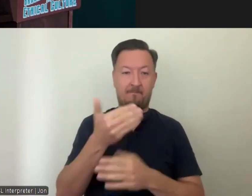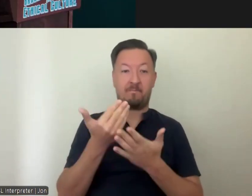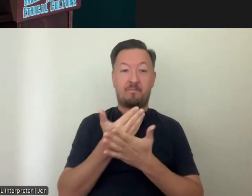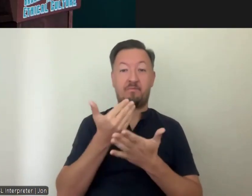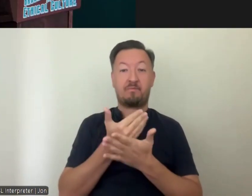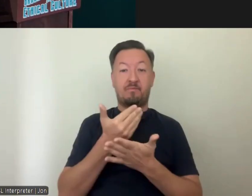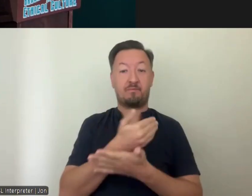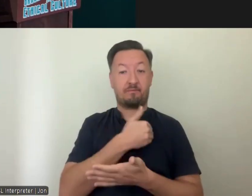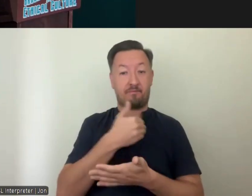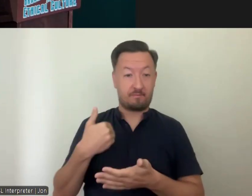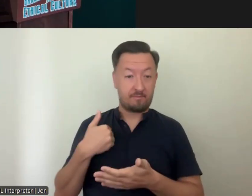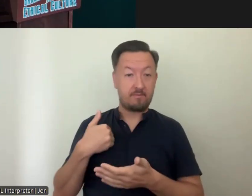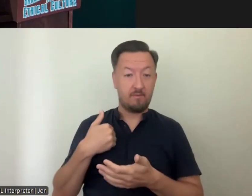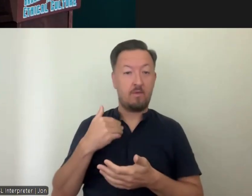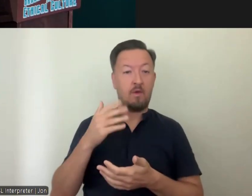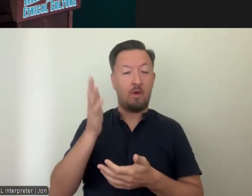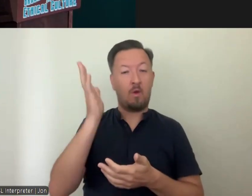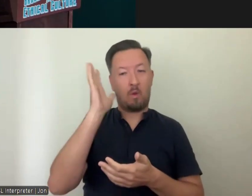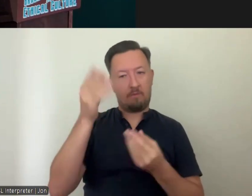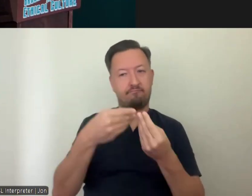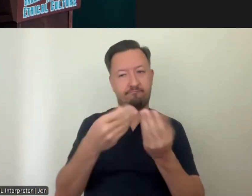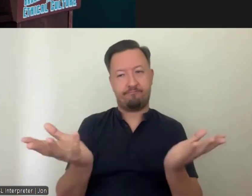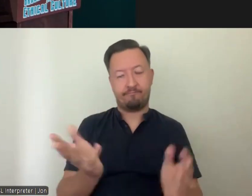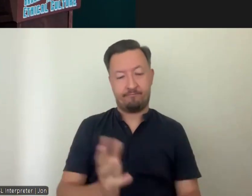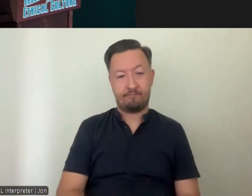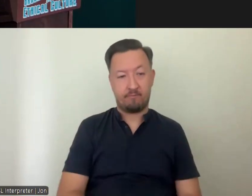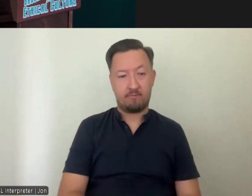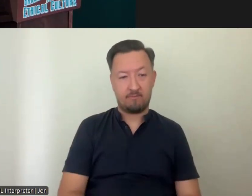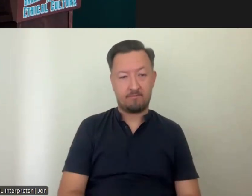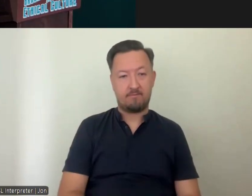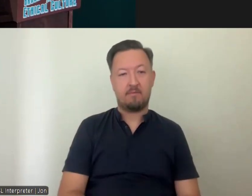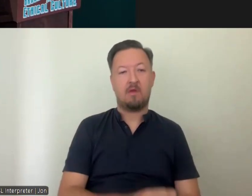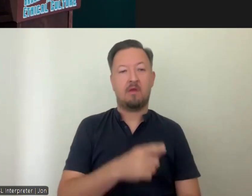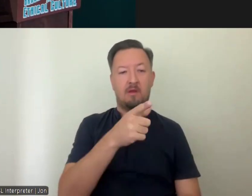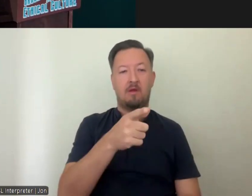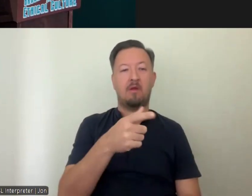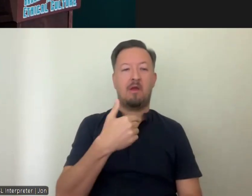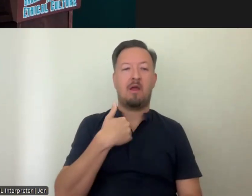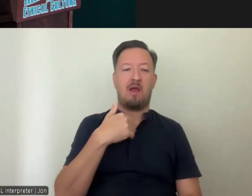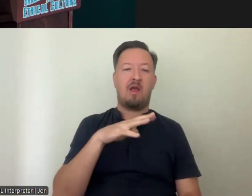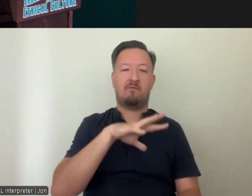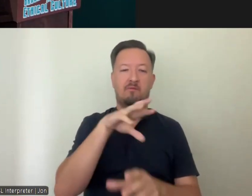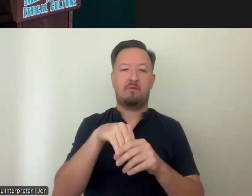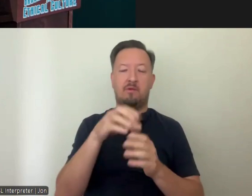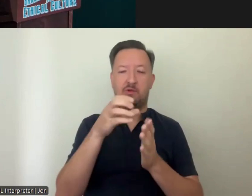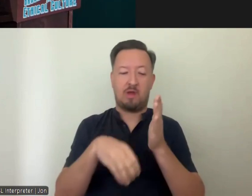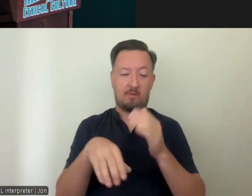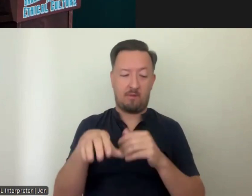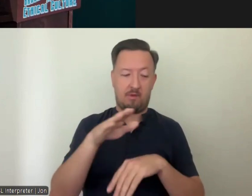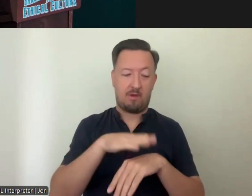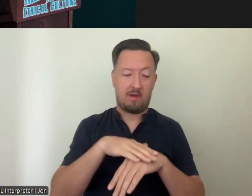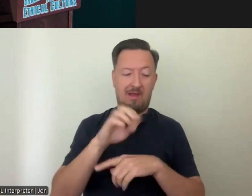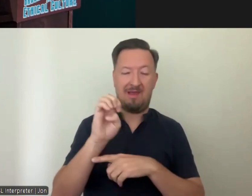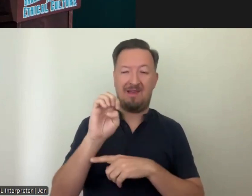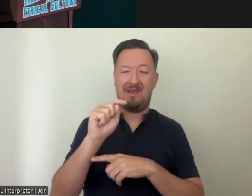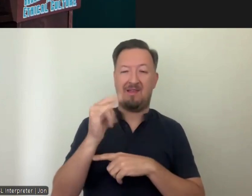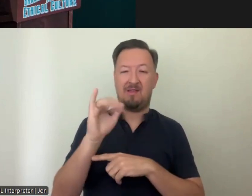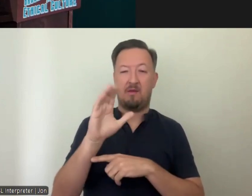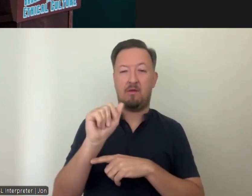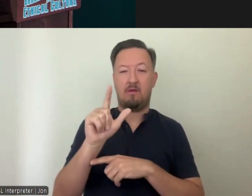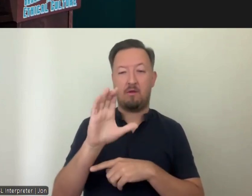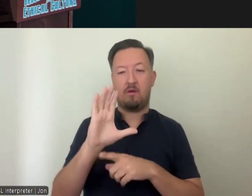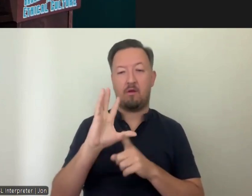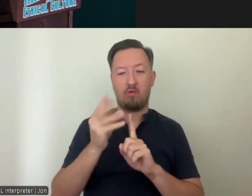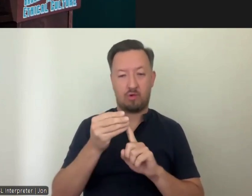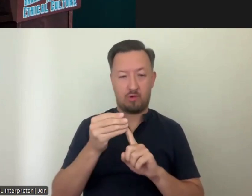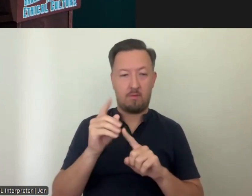the orientation are going to get a copy, and which also includes a chapter on ethical culture. But we're going to focus on Stoicism. Okay. I have